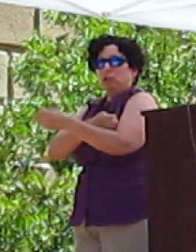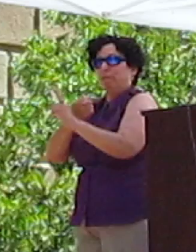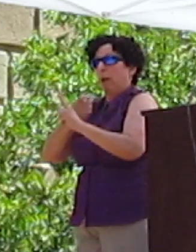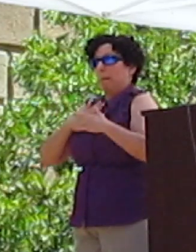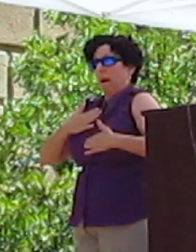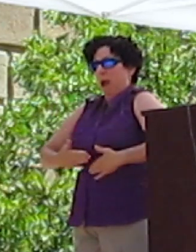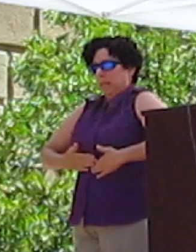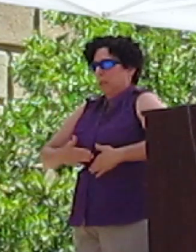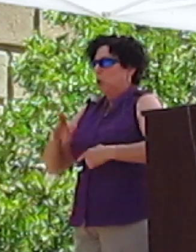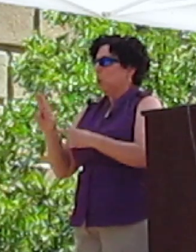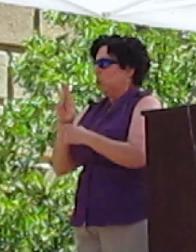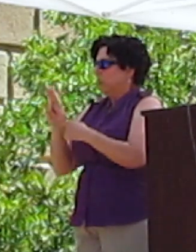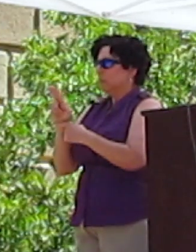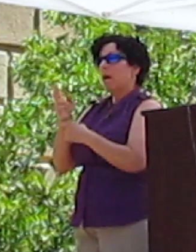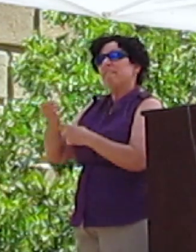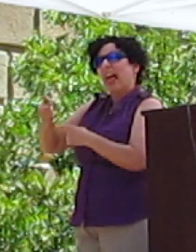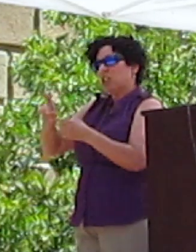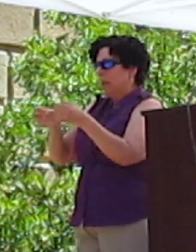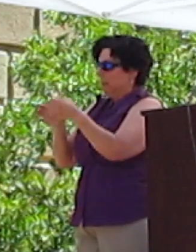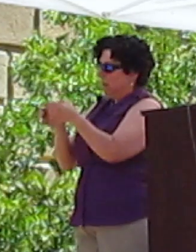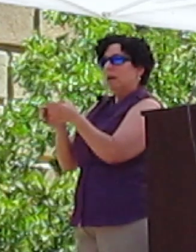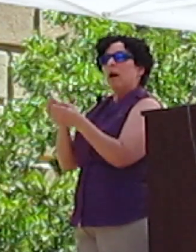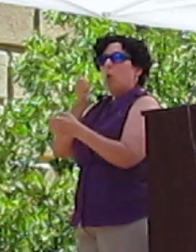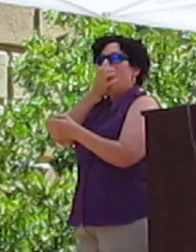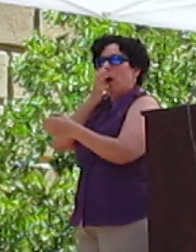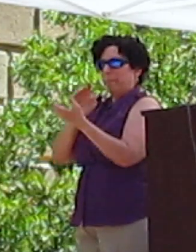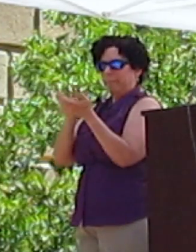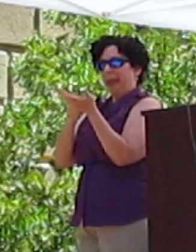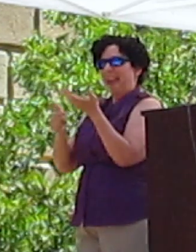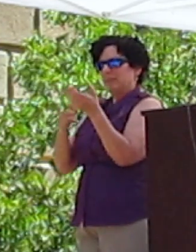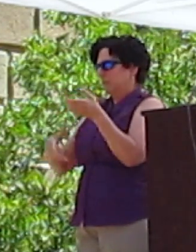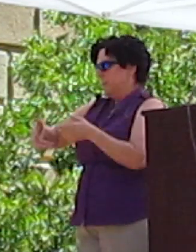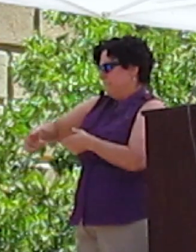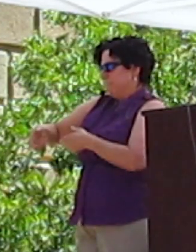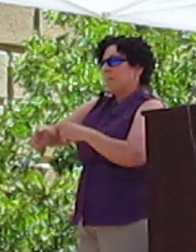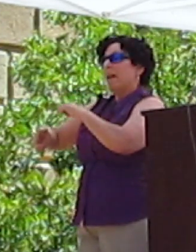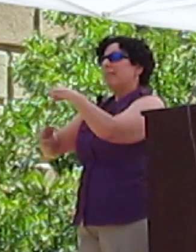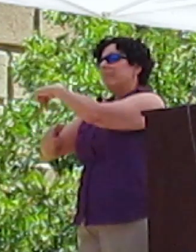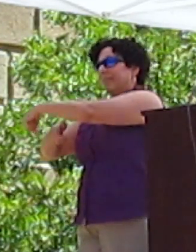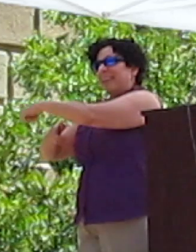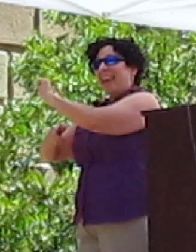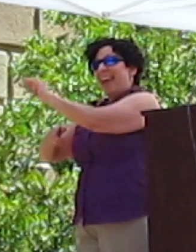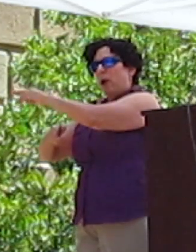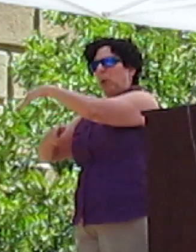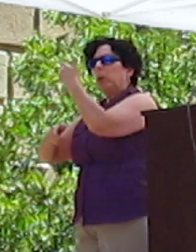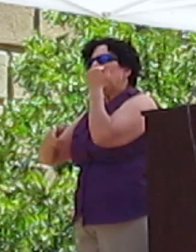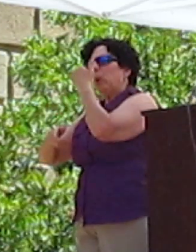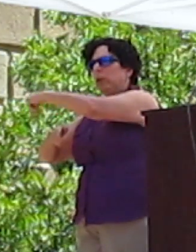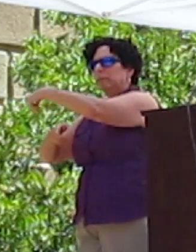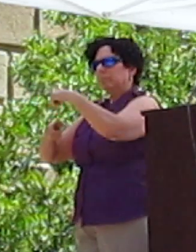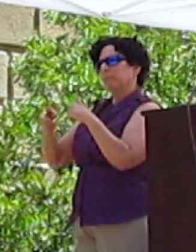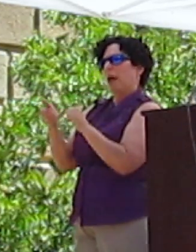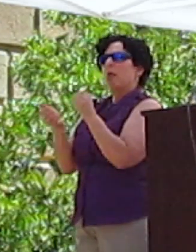with the palm of her hand. Her hand heated one side of the flashlight, while the air cooled the other side. This energy powered